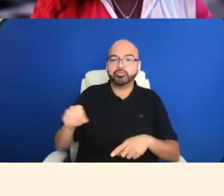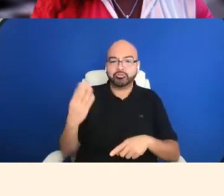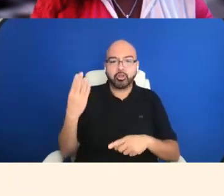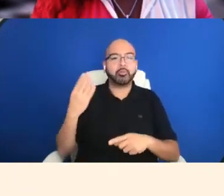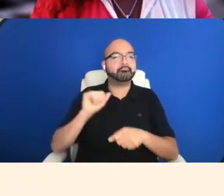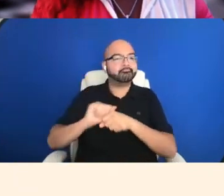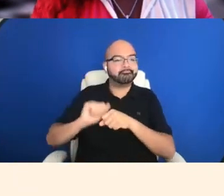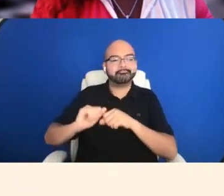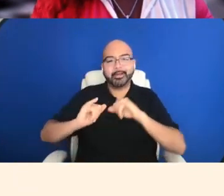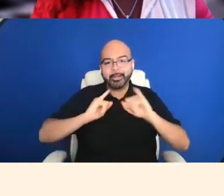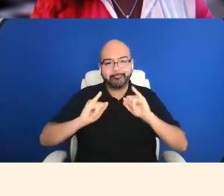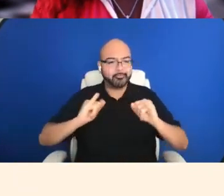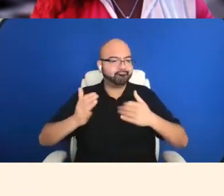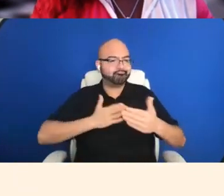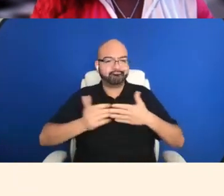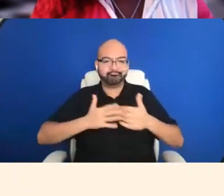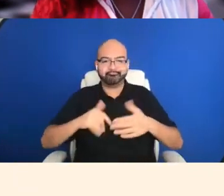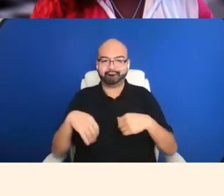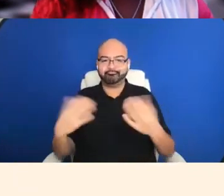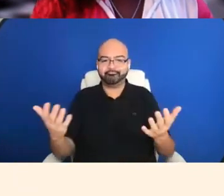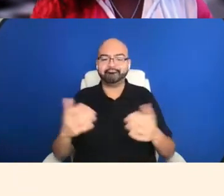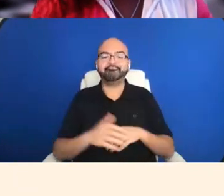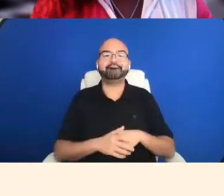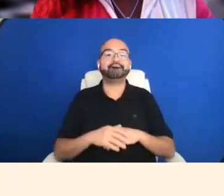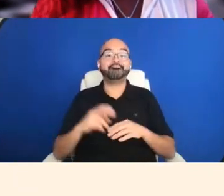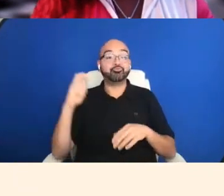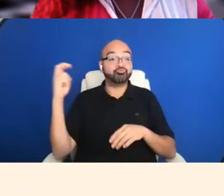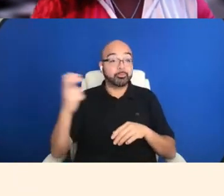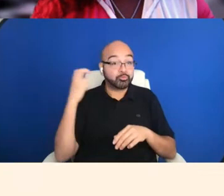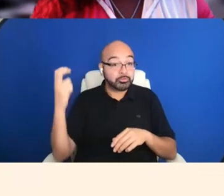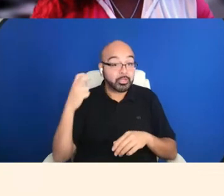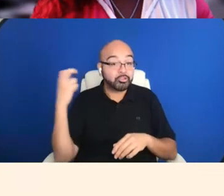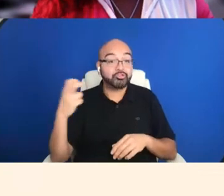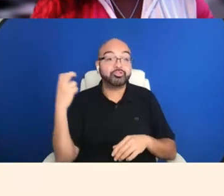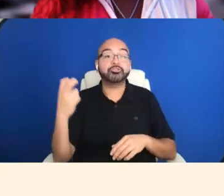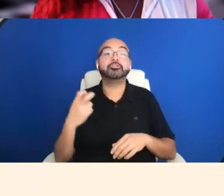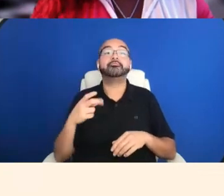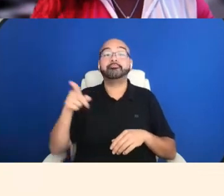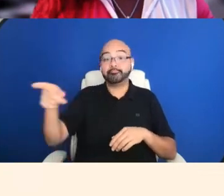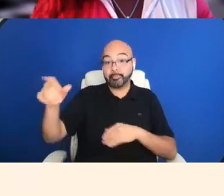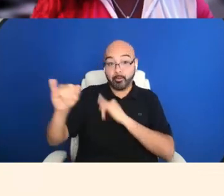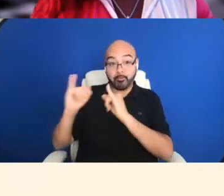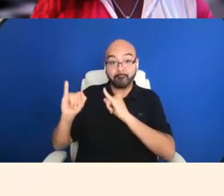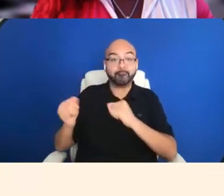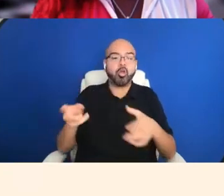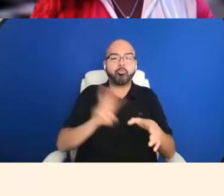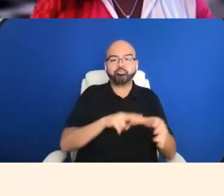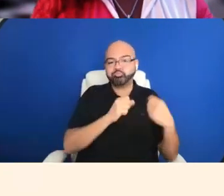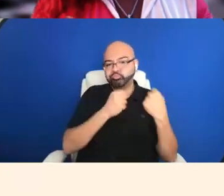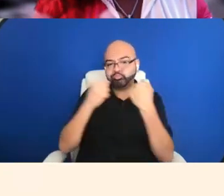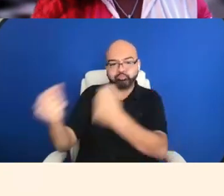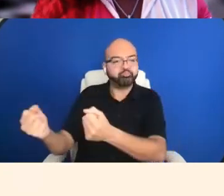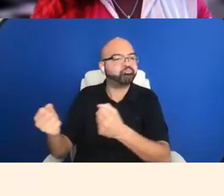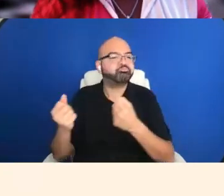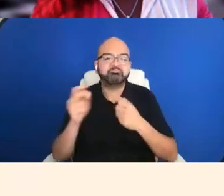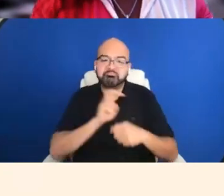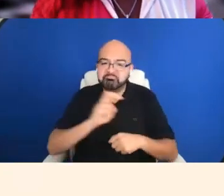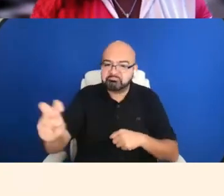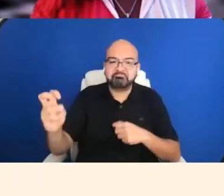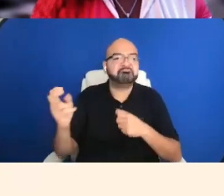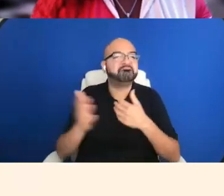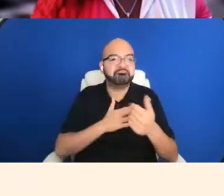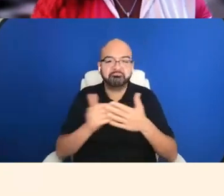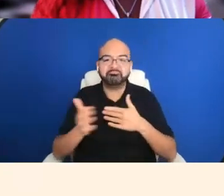interview, um, transportation to interviews, and your job for